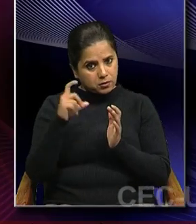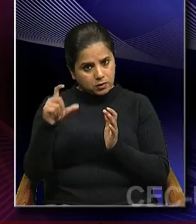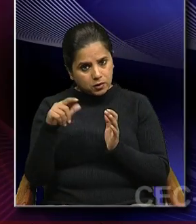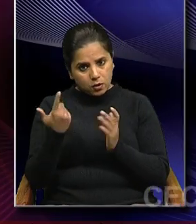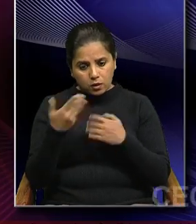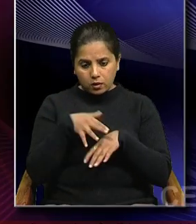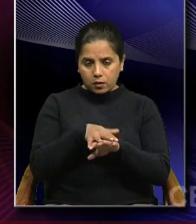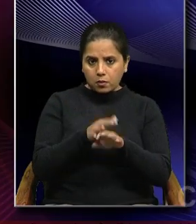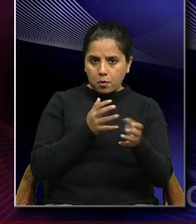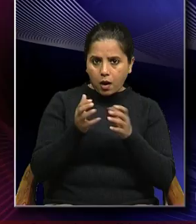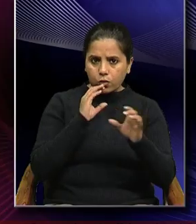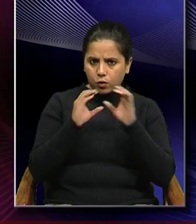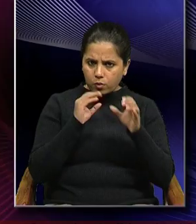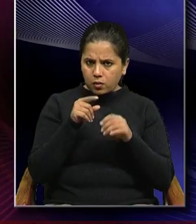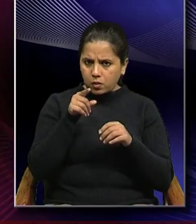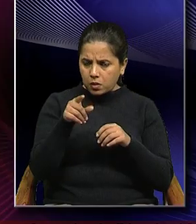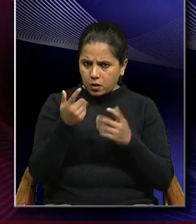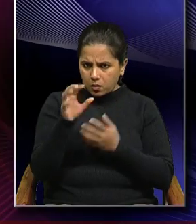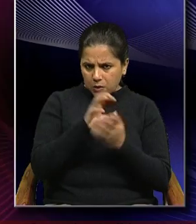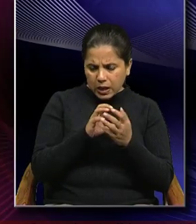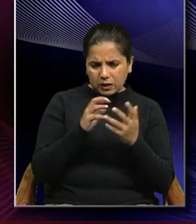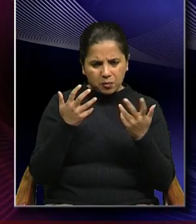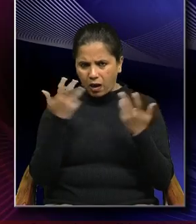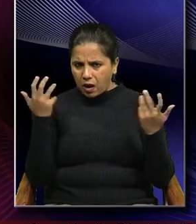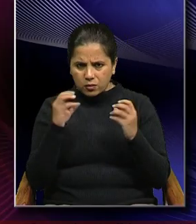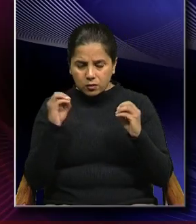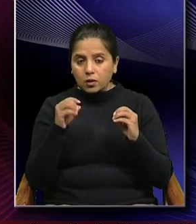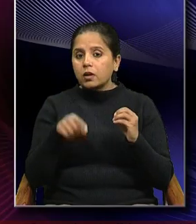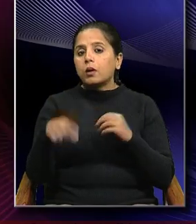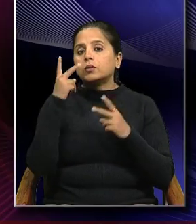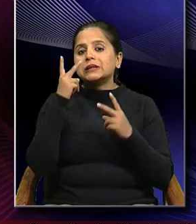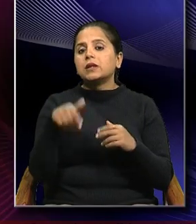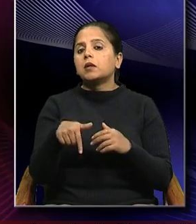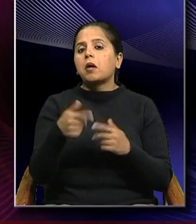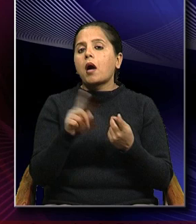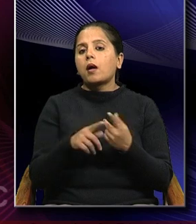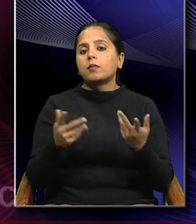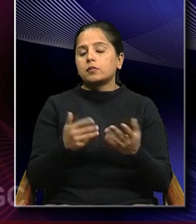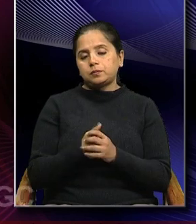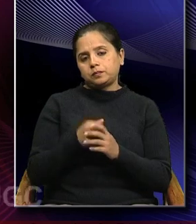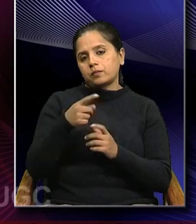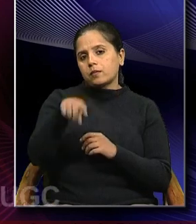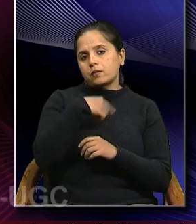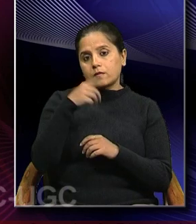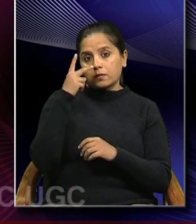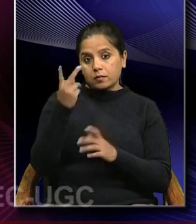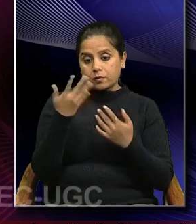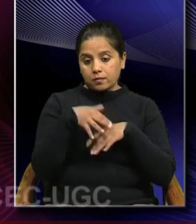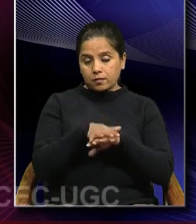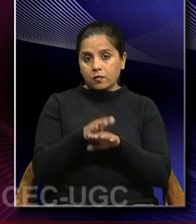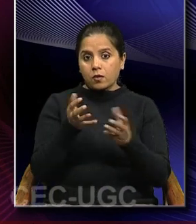marketing communication is a game of mix and match? So, let us see what exactly it is. When we look at integrated